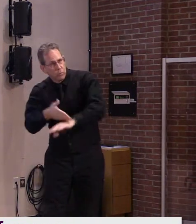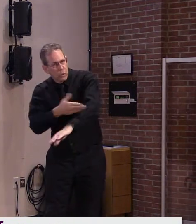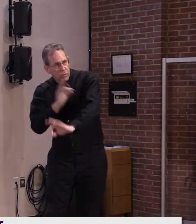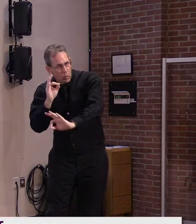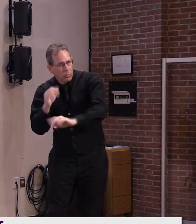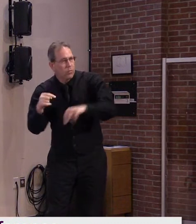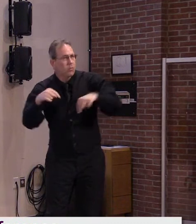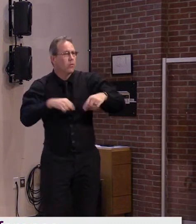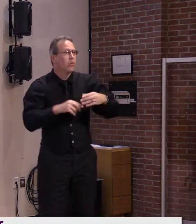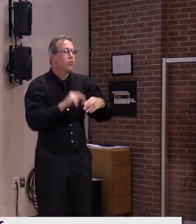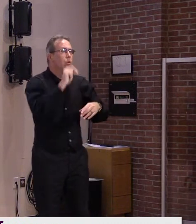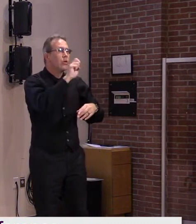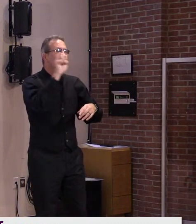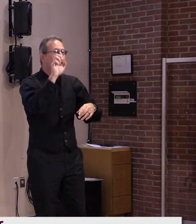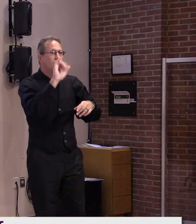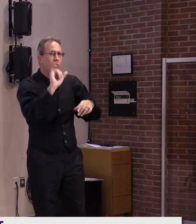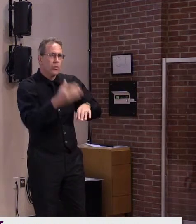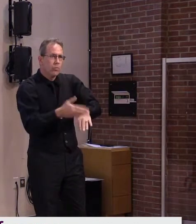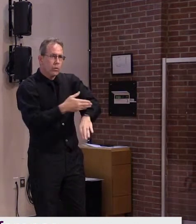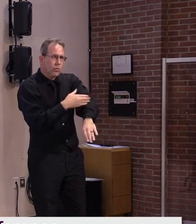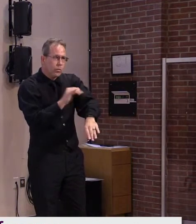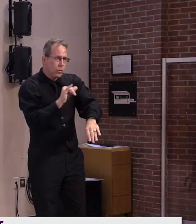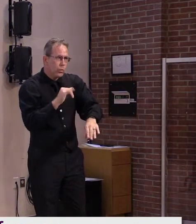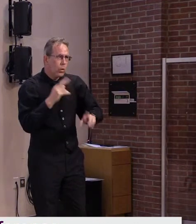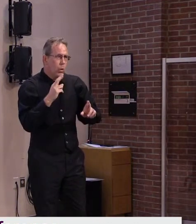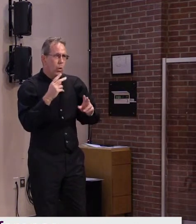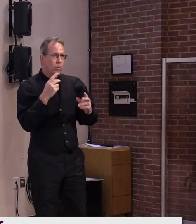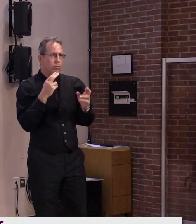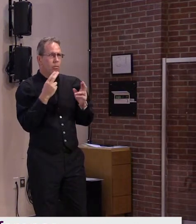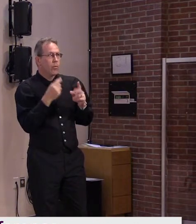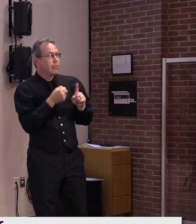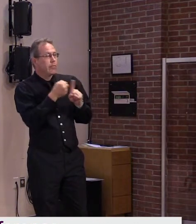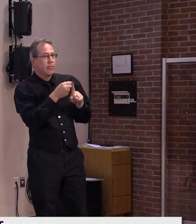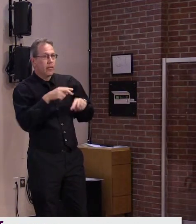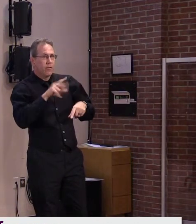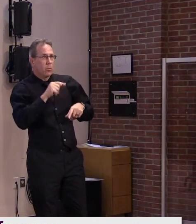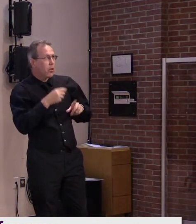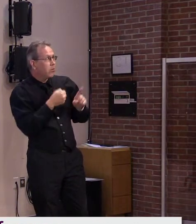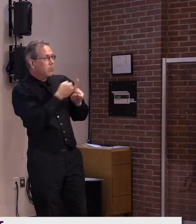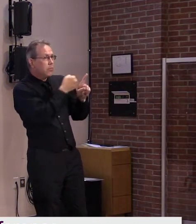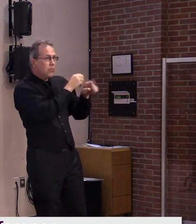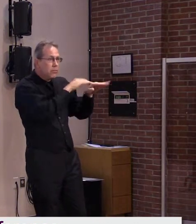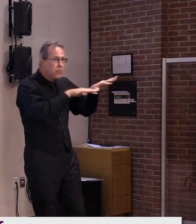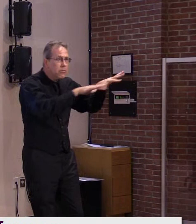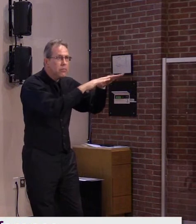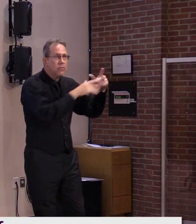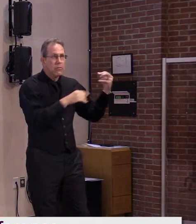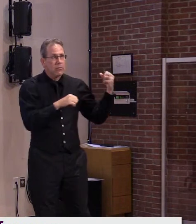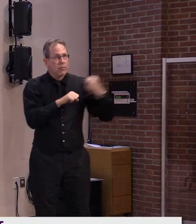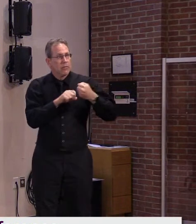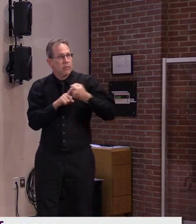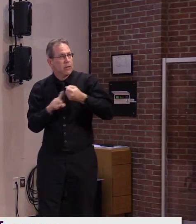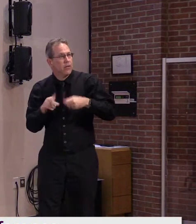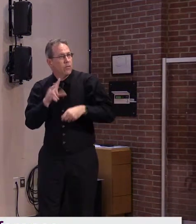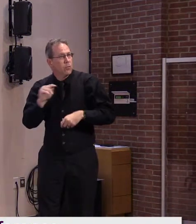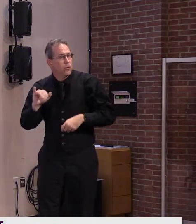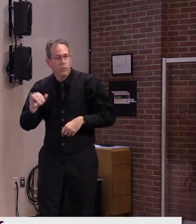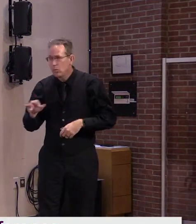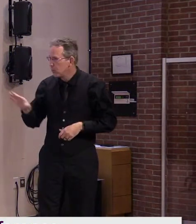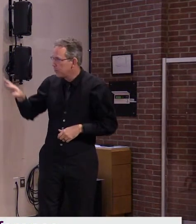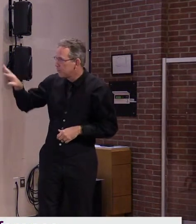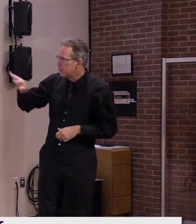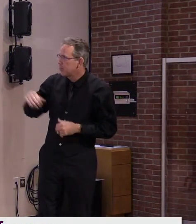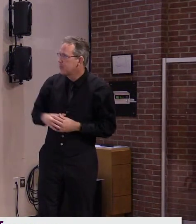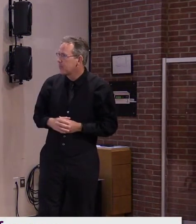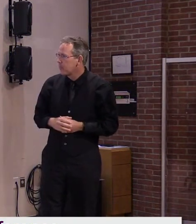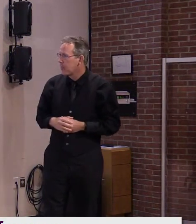doing better is of most consequence, and we're starting to see some evidence of that, which is encouraging. Looking at the Vermont data, you can